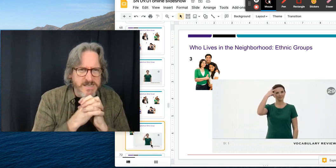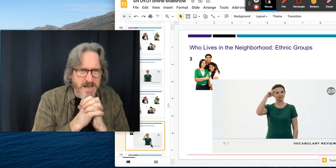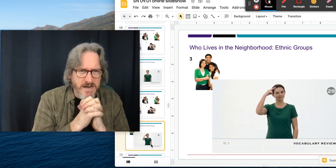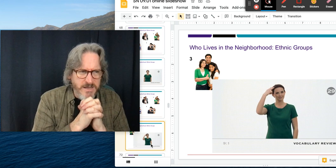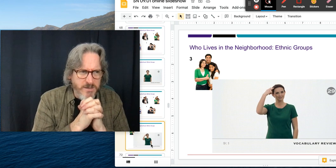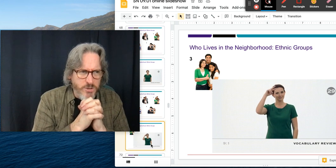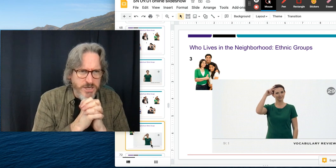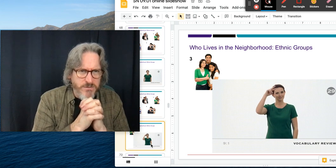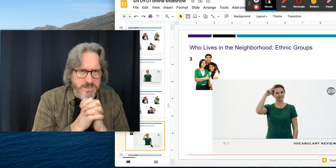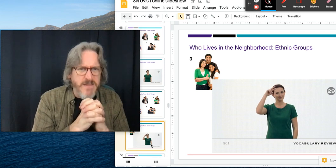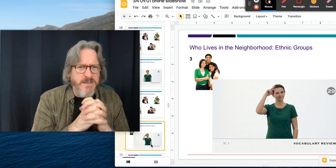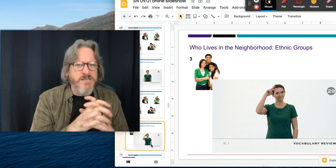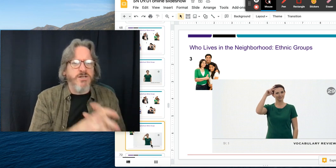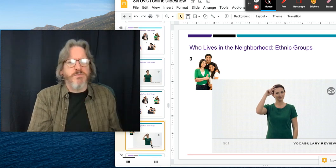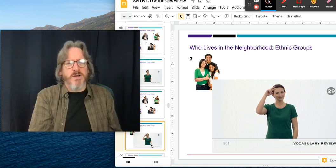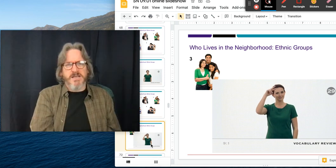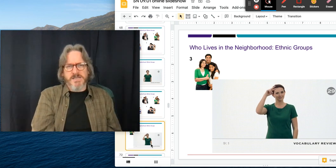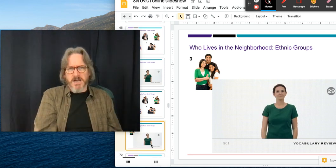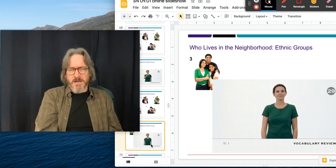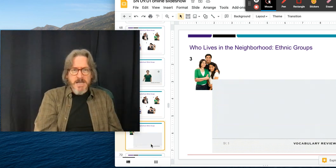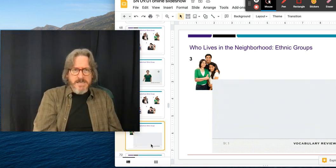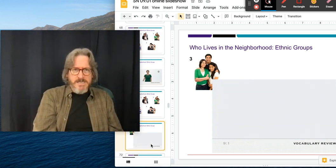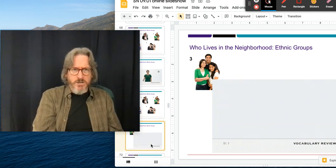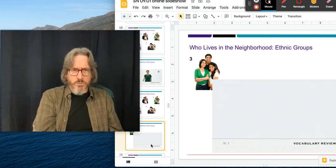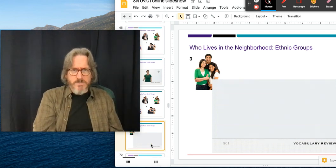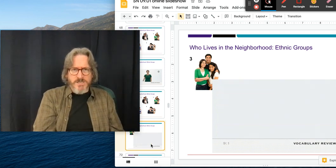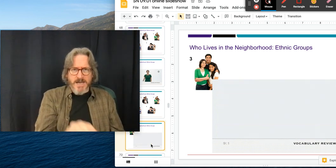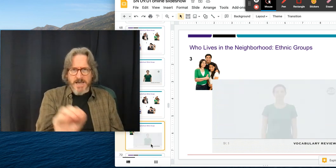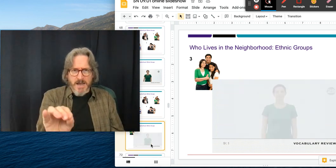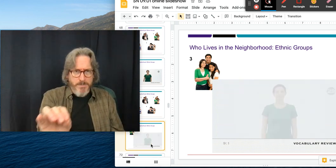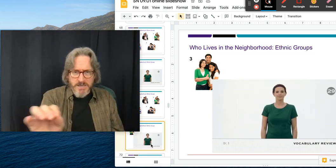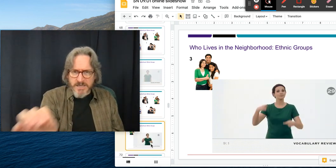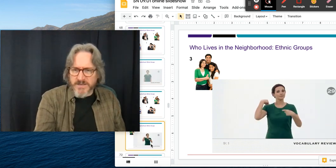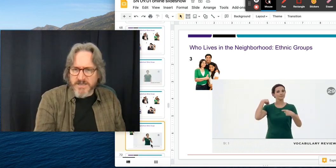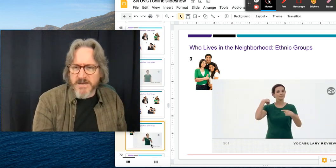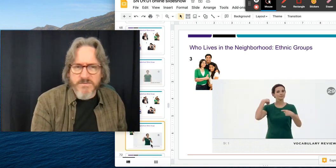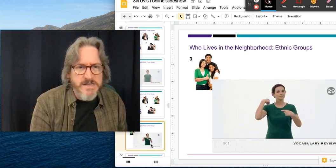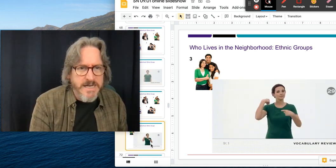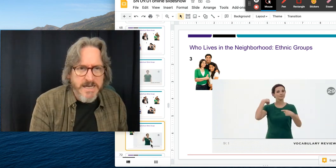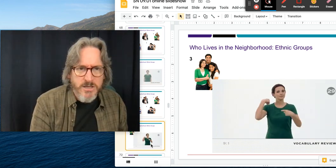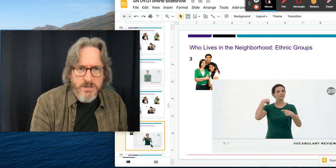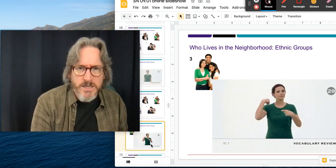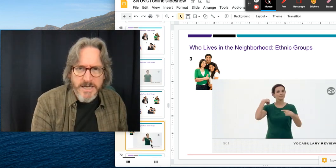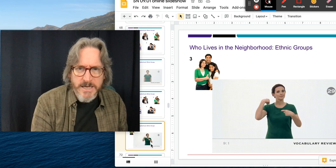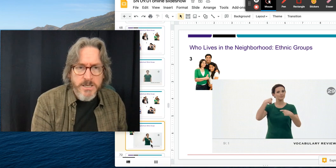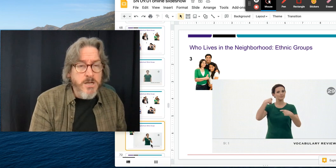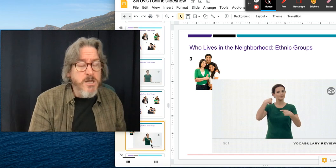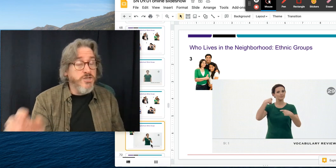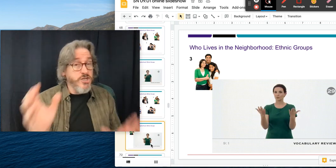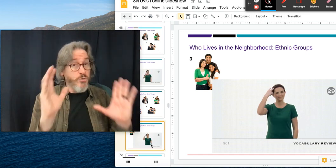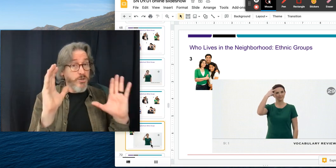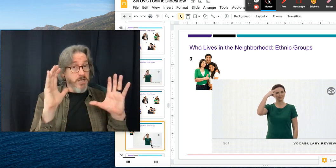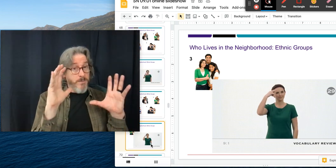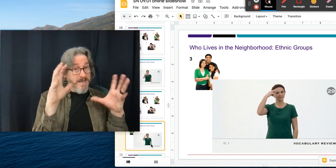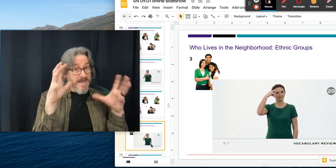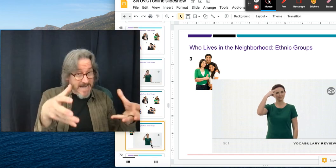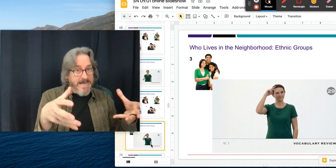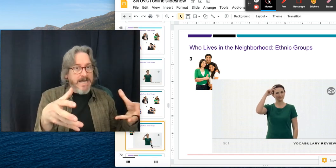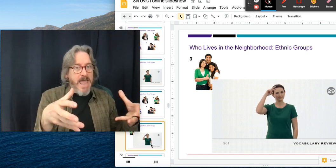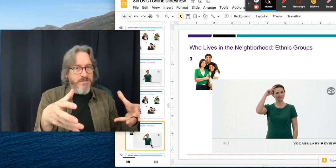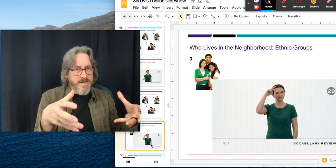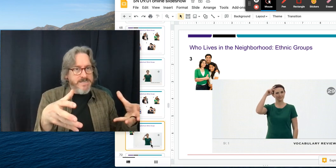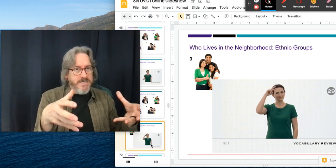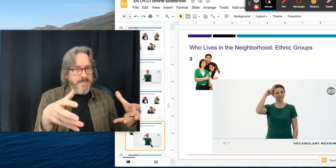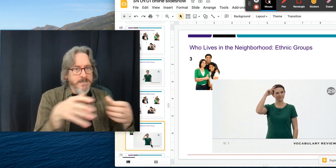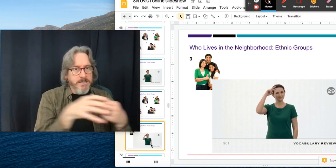spread the sign, I think, or share this. I think it's called Spread the Sign, is a good website. And I believe at the end of this, I include a link to, you can look up like